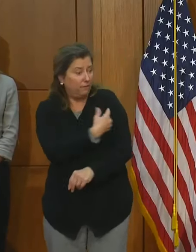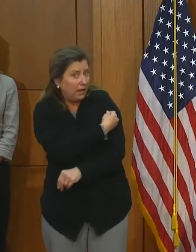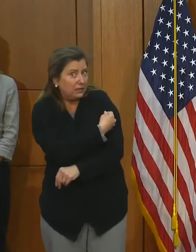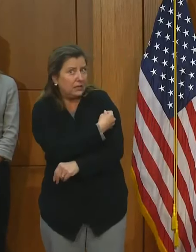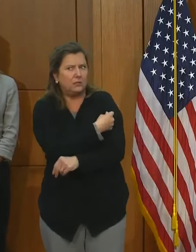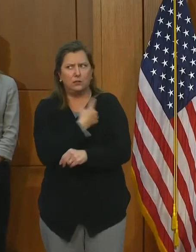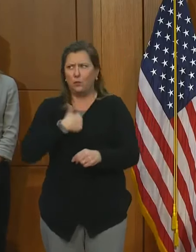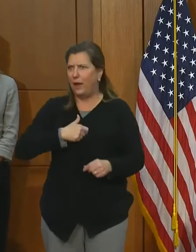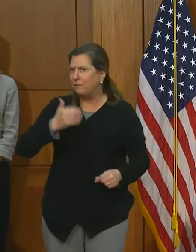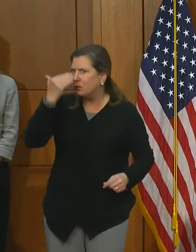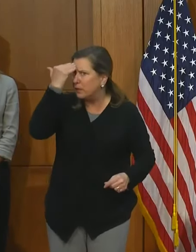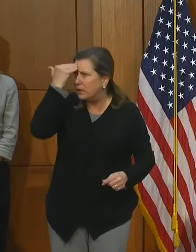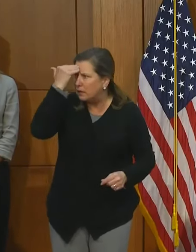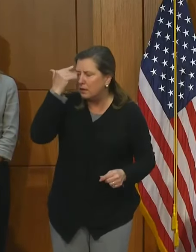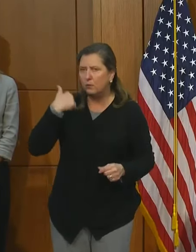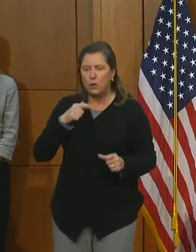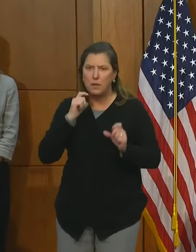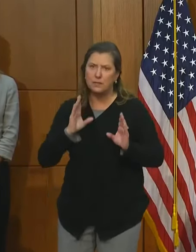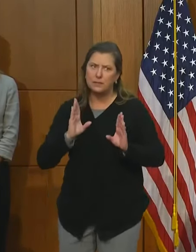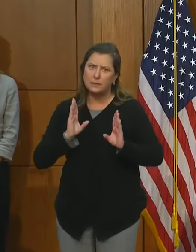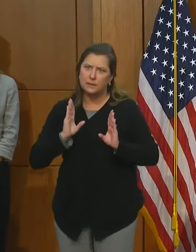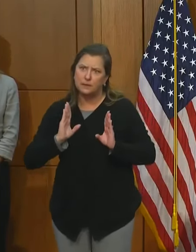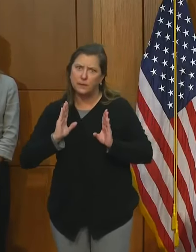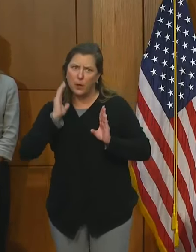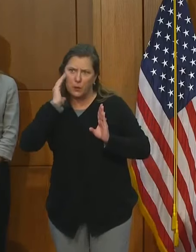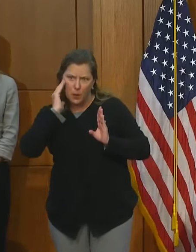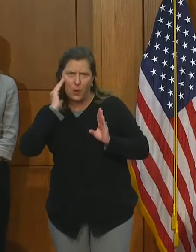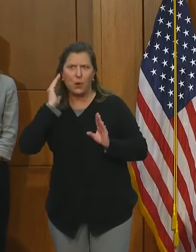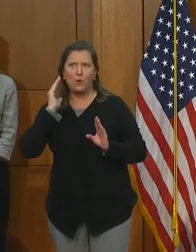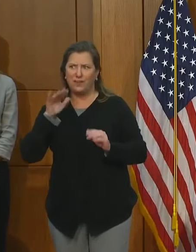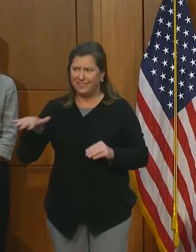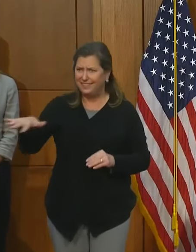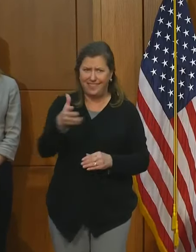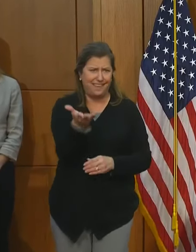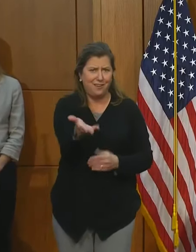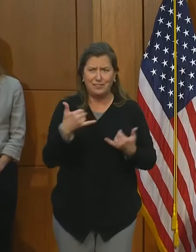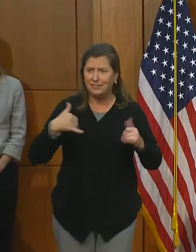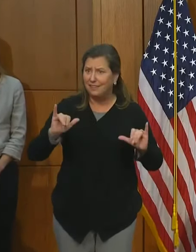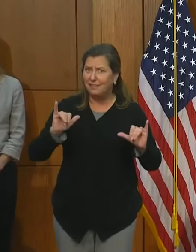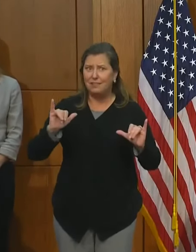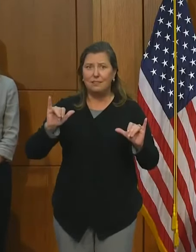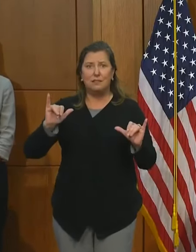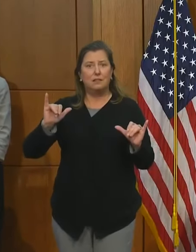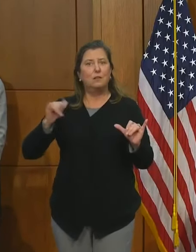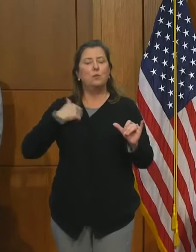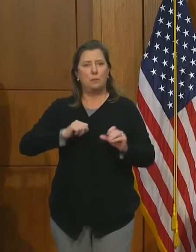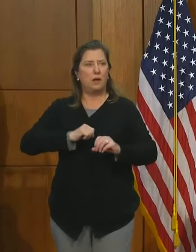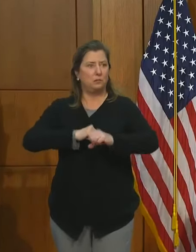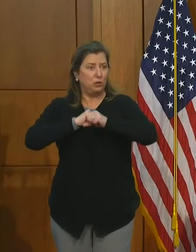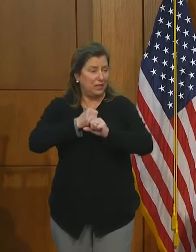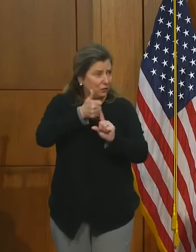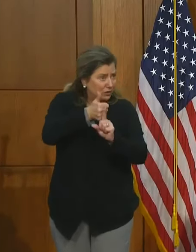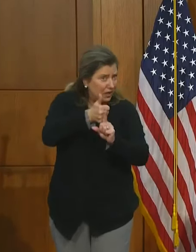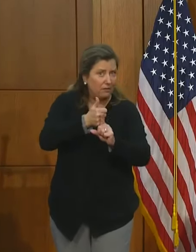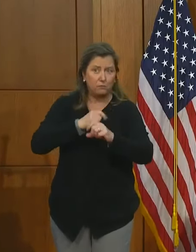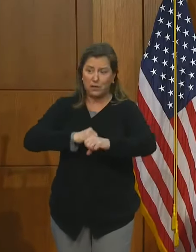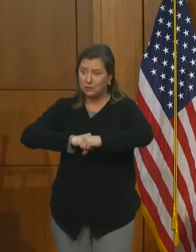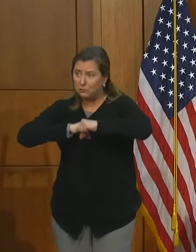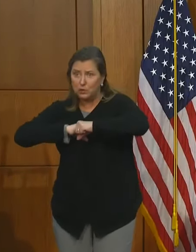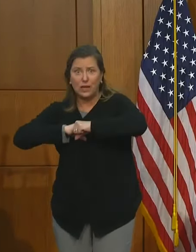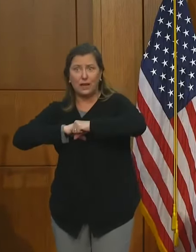to be cognizant. We have to be vigilant that it's out there, and that we have to protect ourselves. We have to